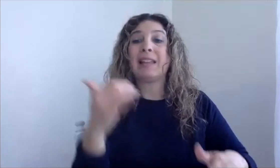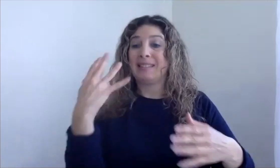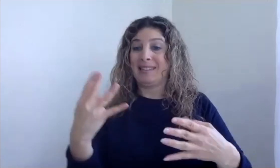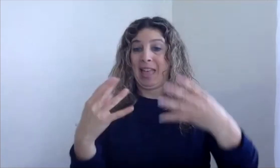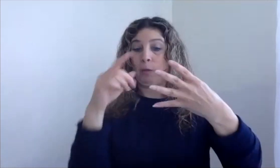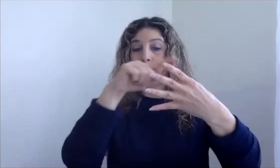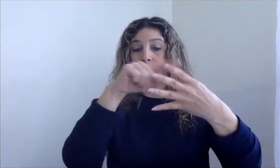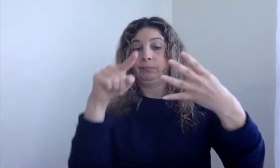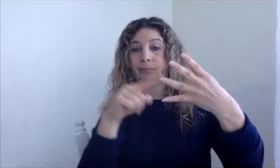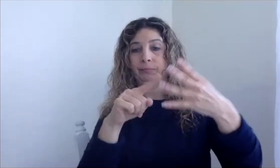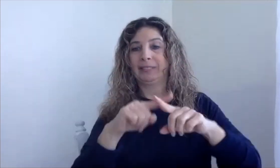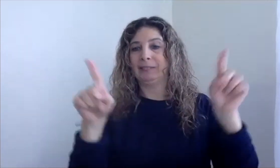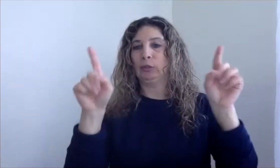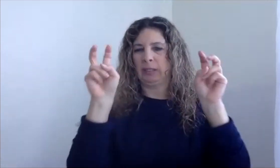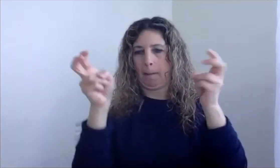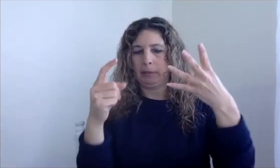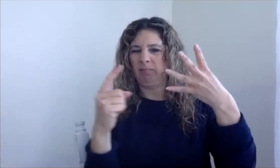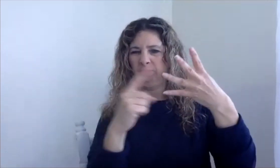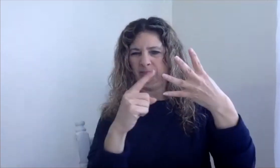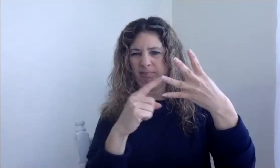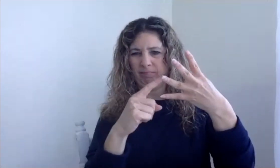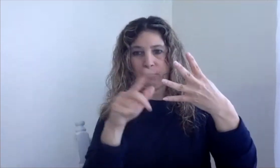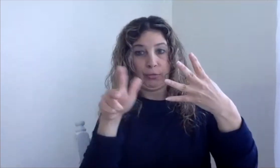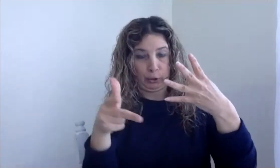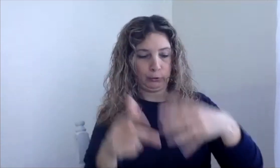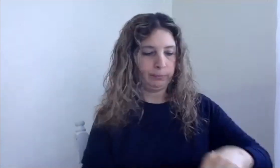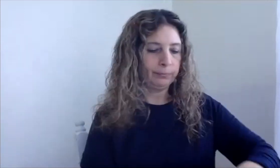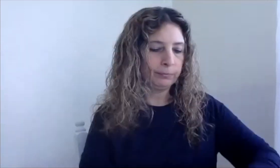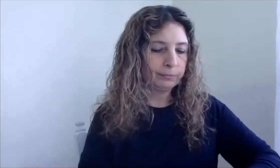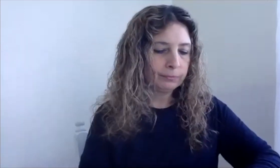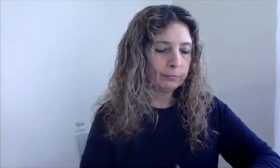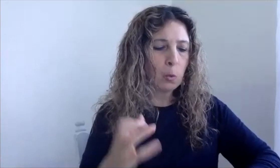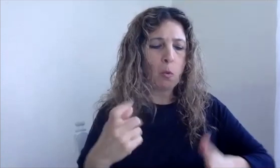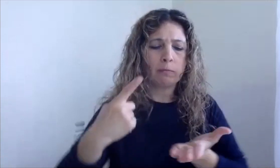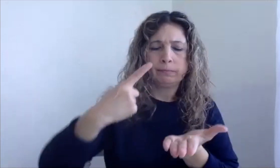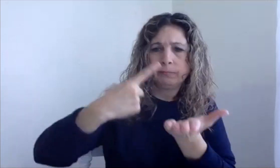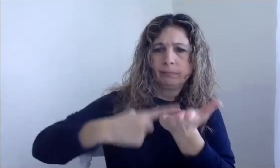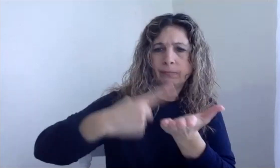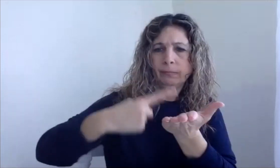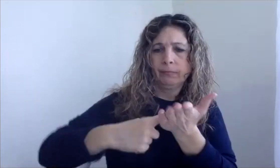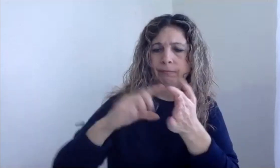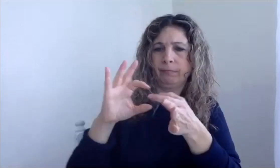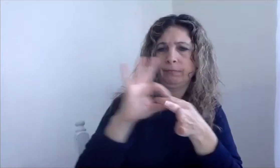which I haven't announced just yet. So let me just move on to my third topic.